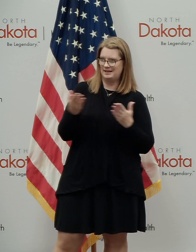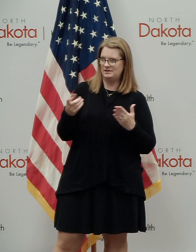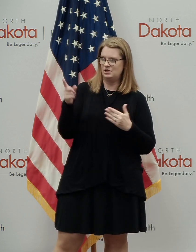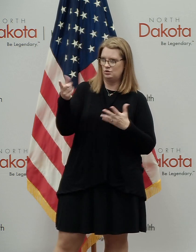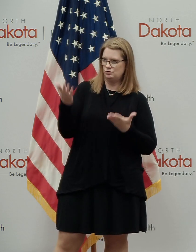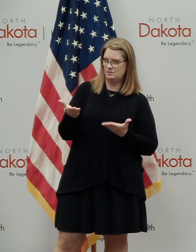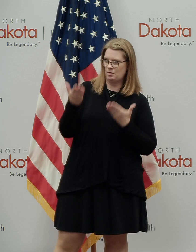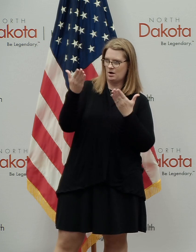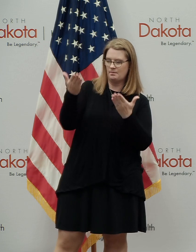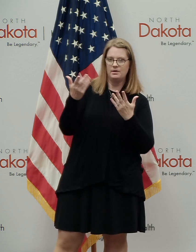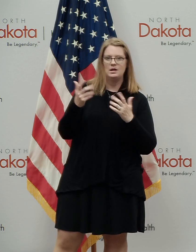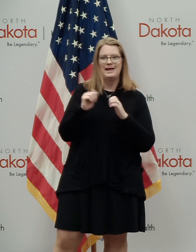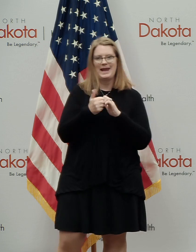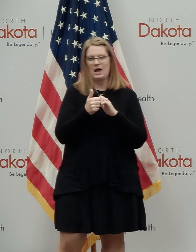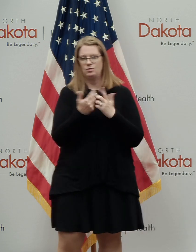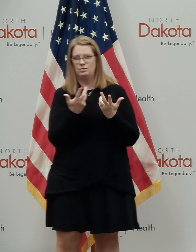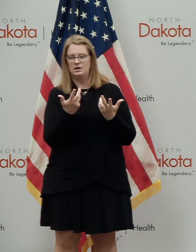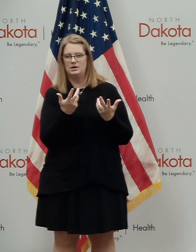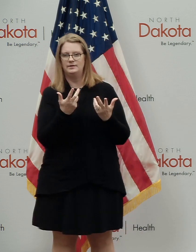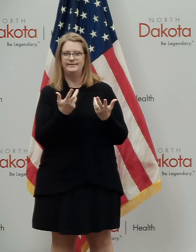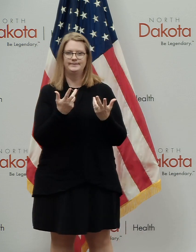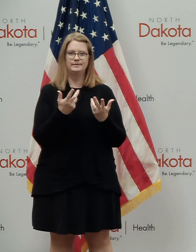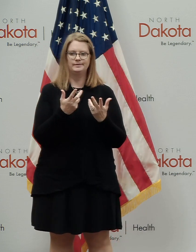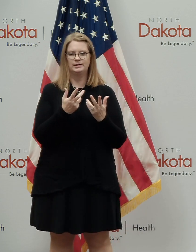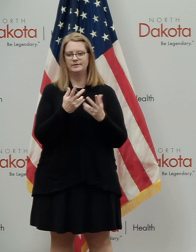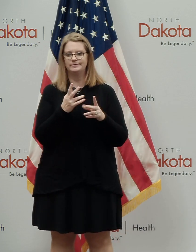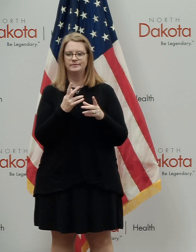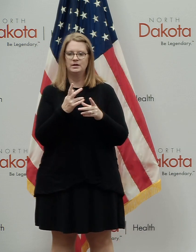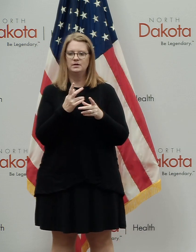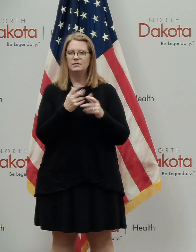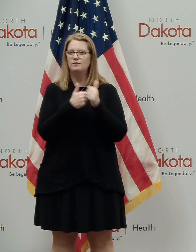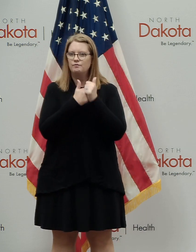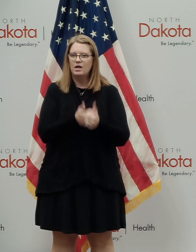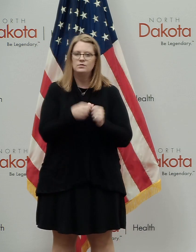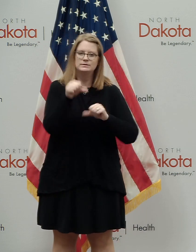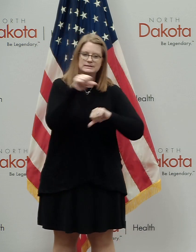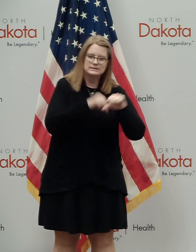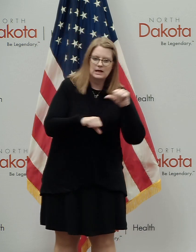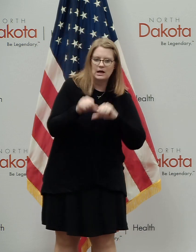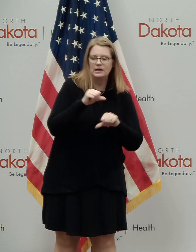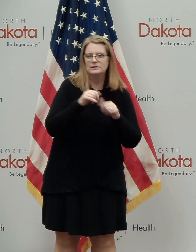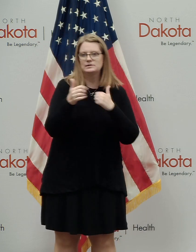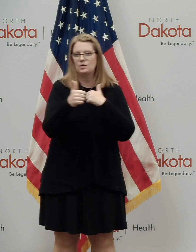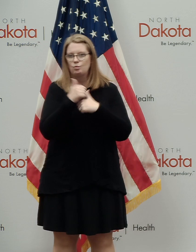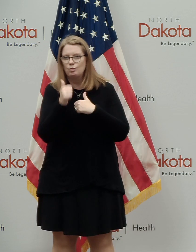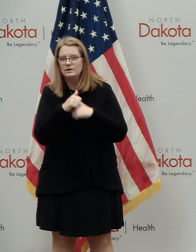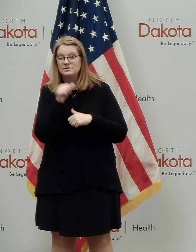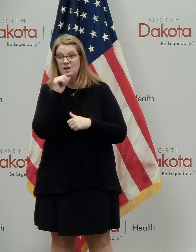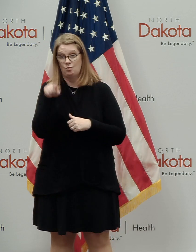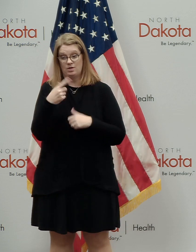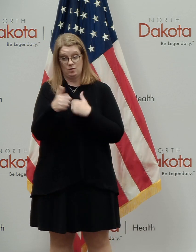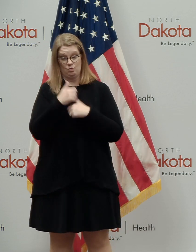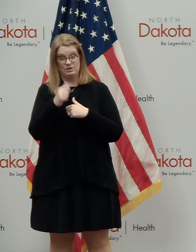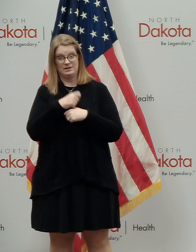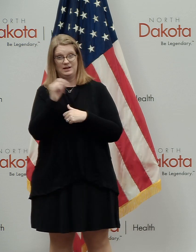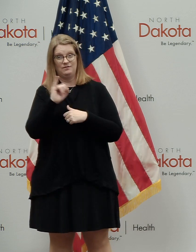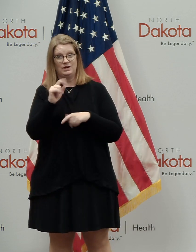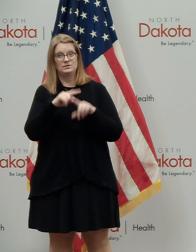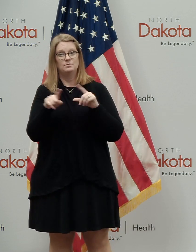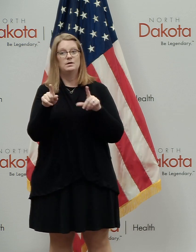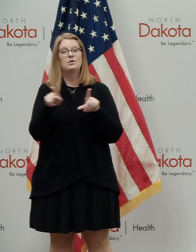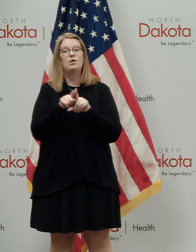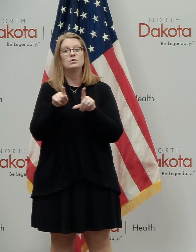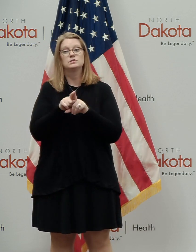up, and how do we do those based on science and based on measuring risk, not only the risk of infection, but the risk of the